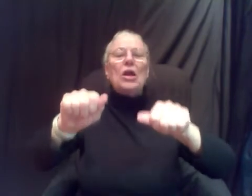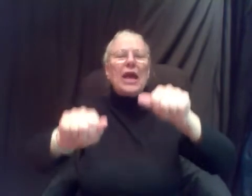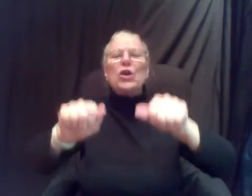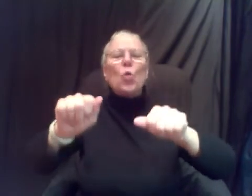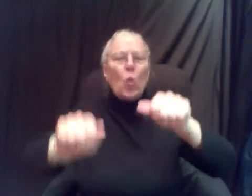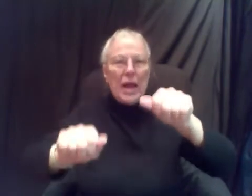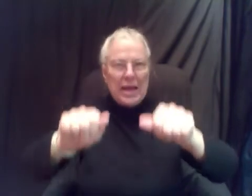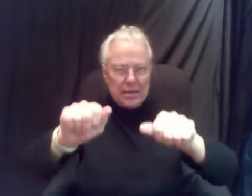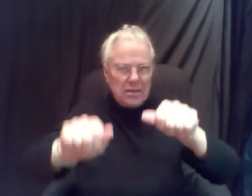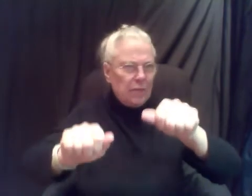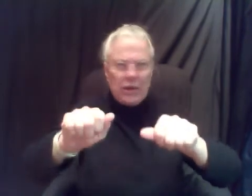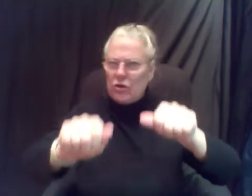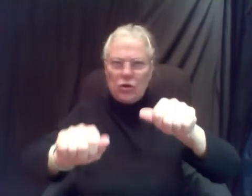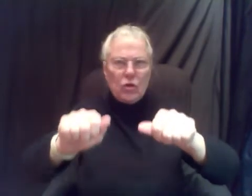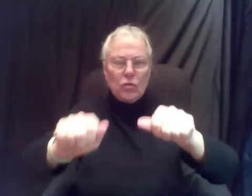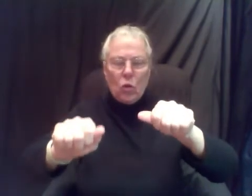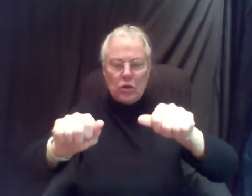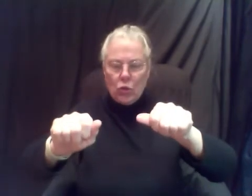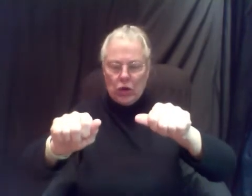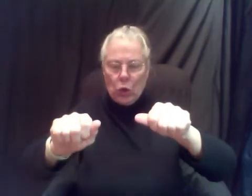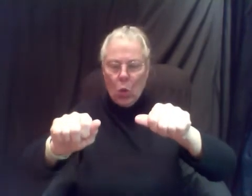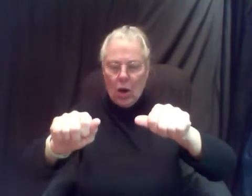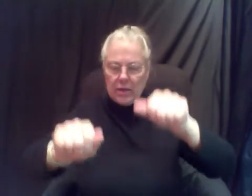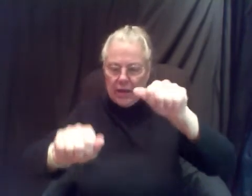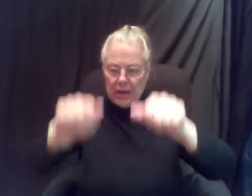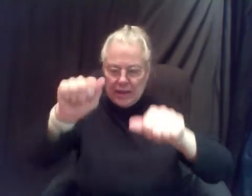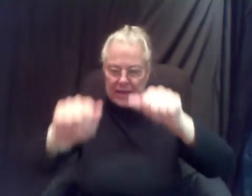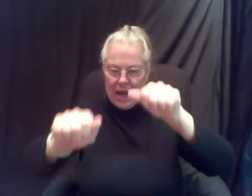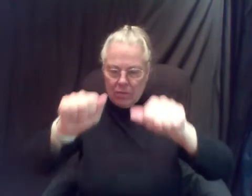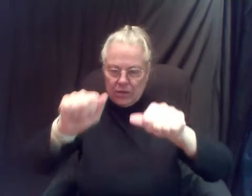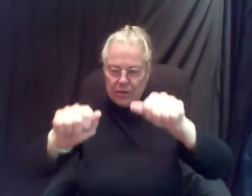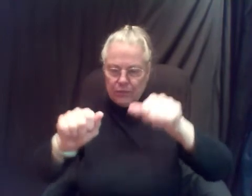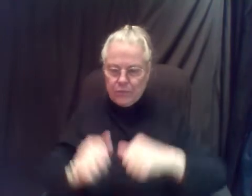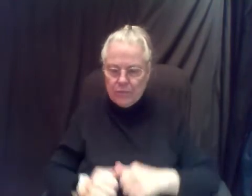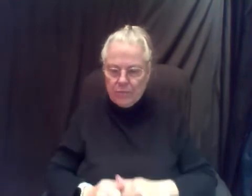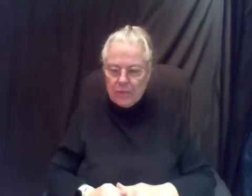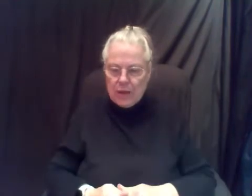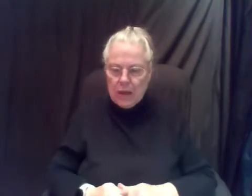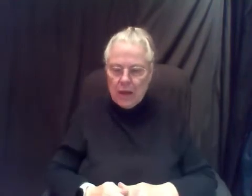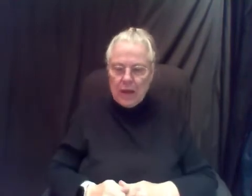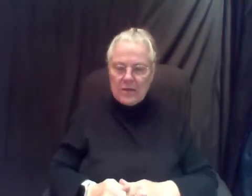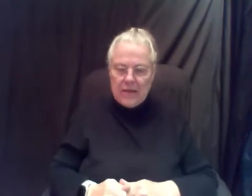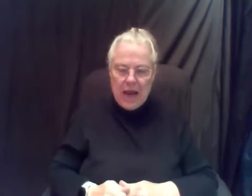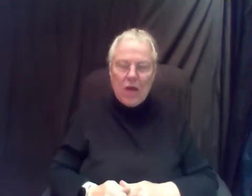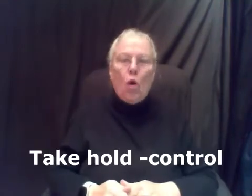you're weighing something and you don't know which one you want. Doubt. Take hold,